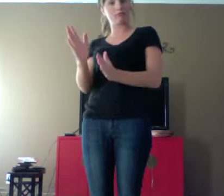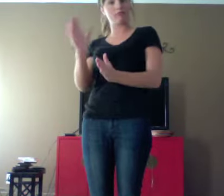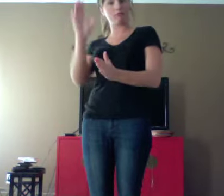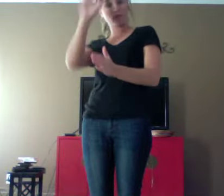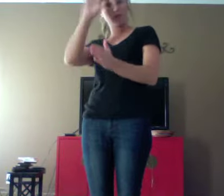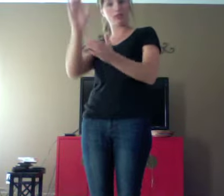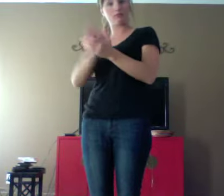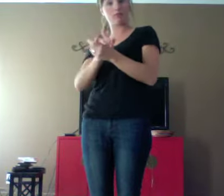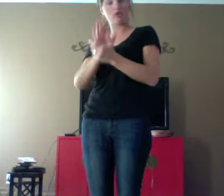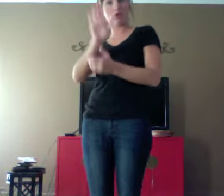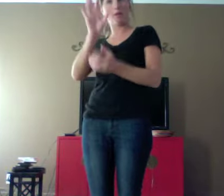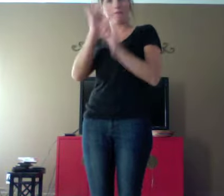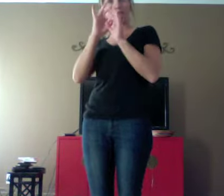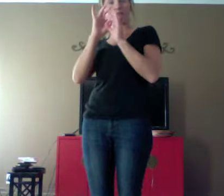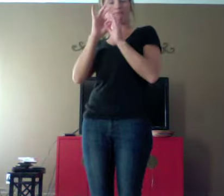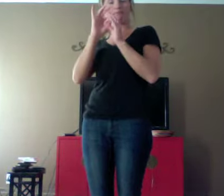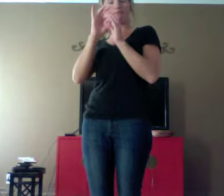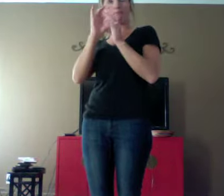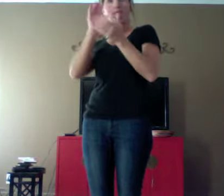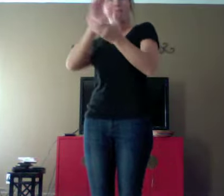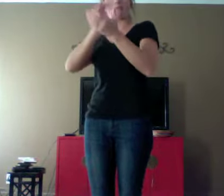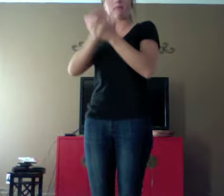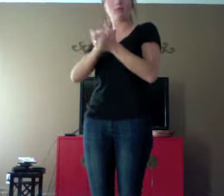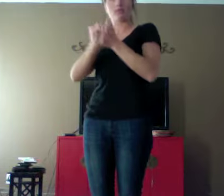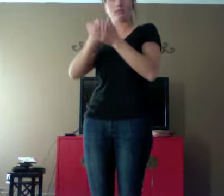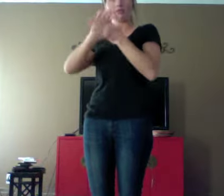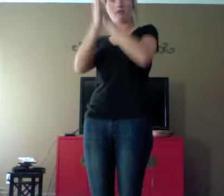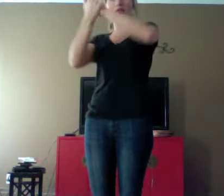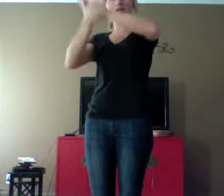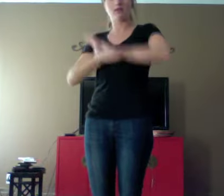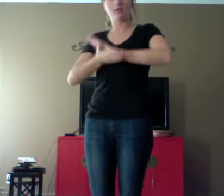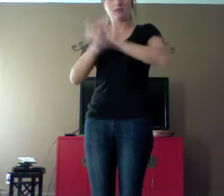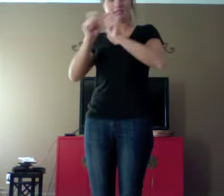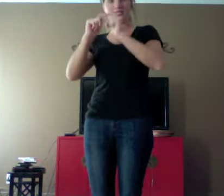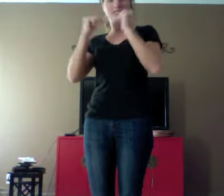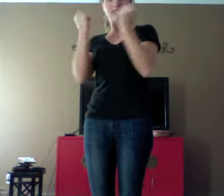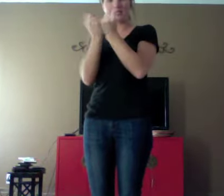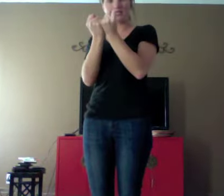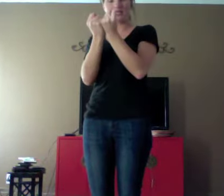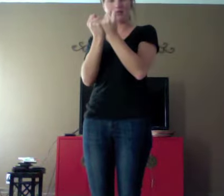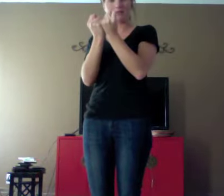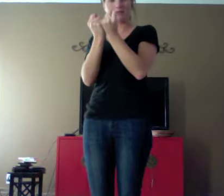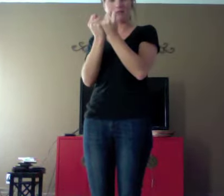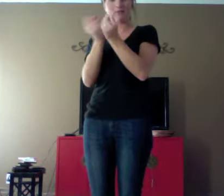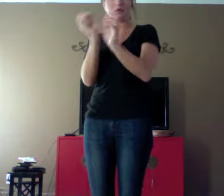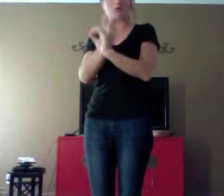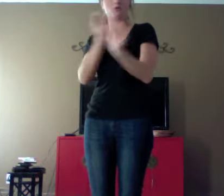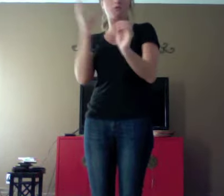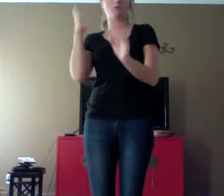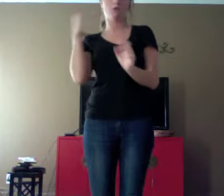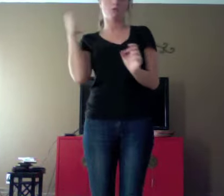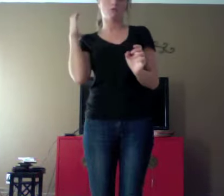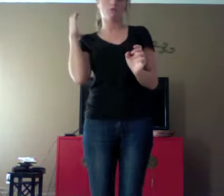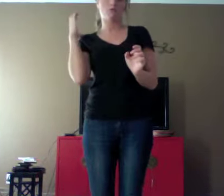team with a coach, but he won't coach. Your marriage becomes like a classroom with a teacher, but she won't teach. What